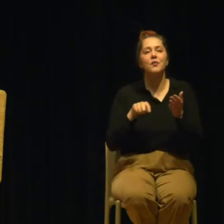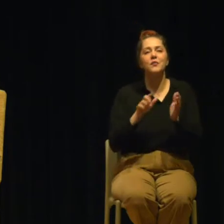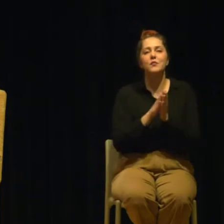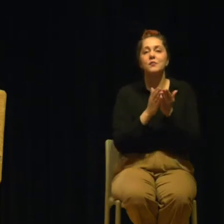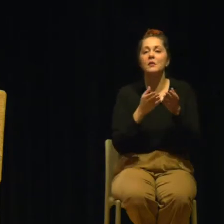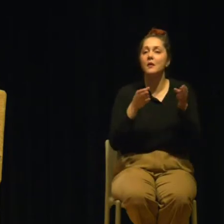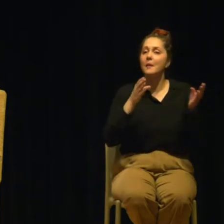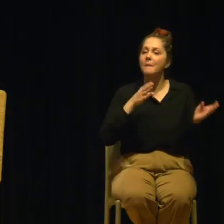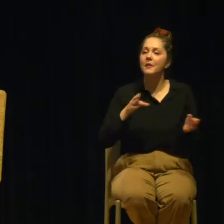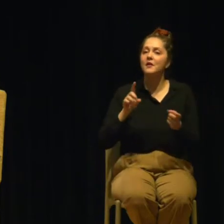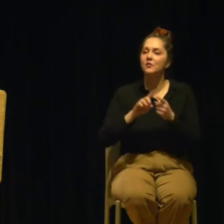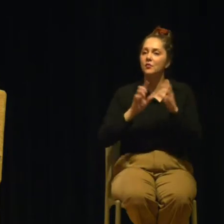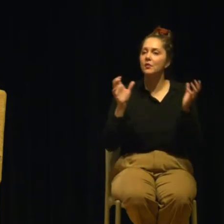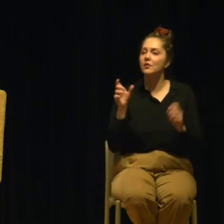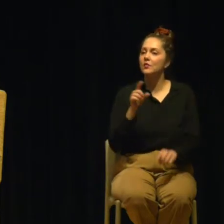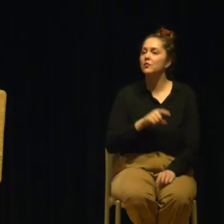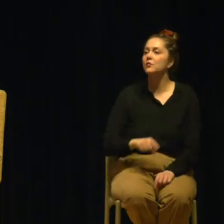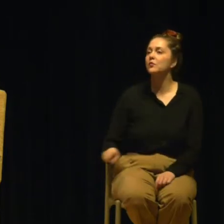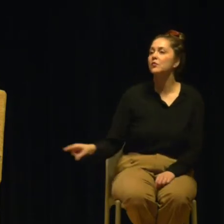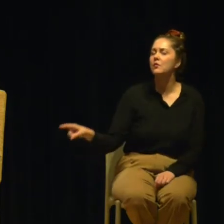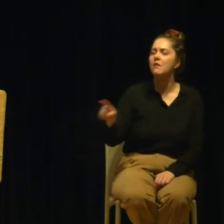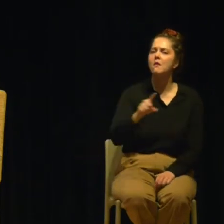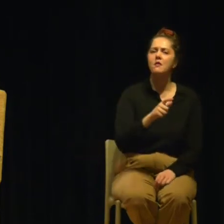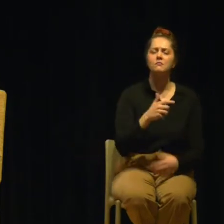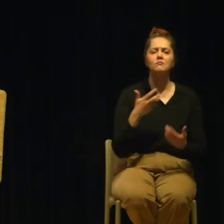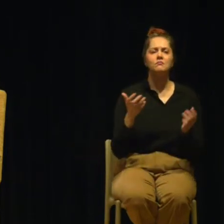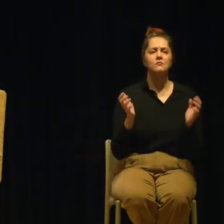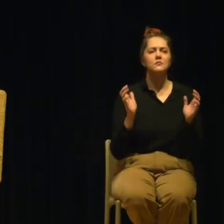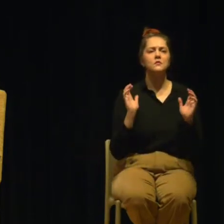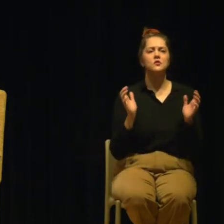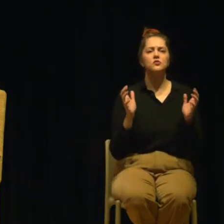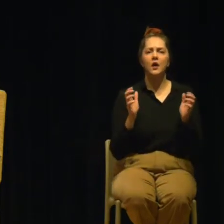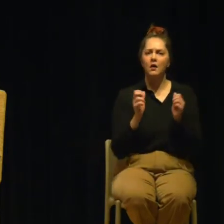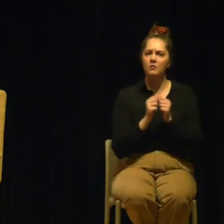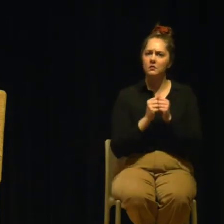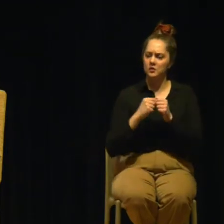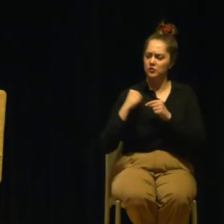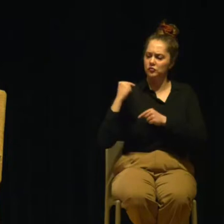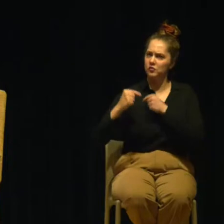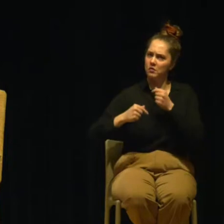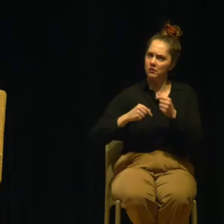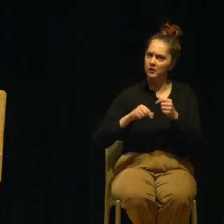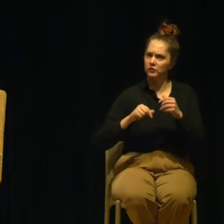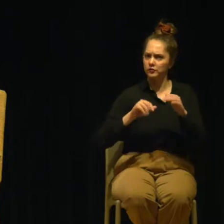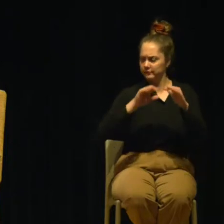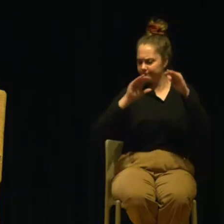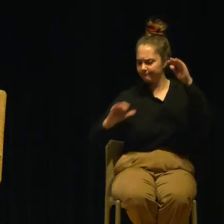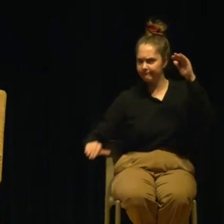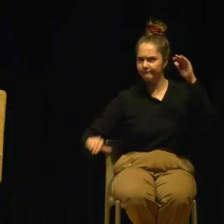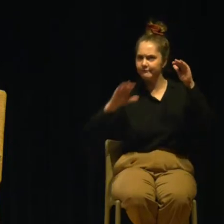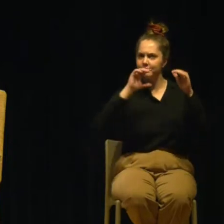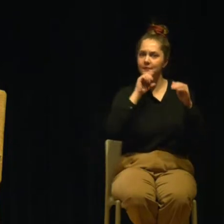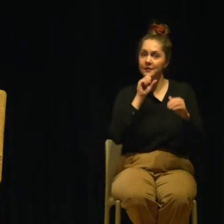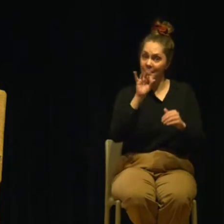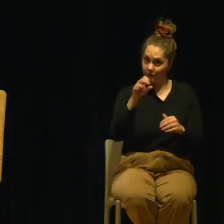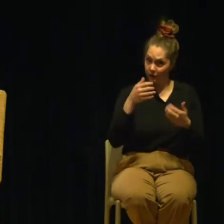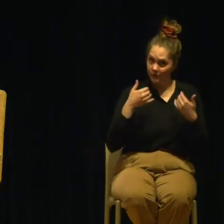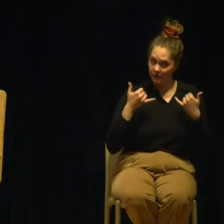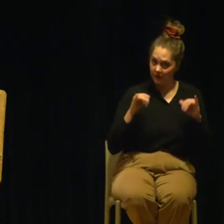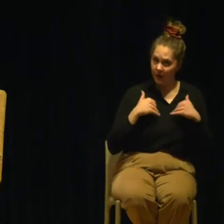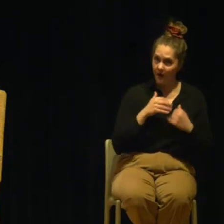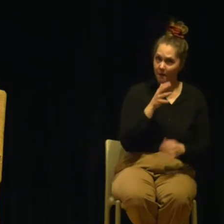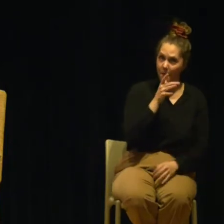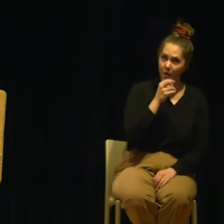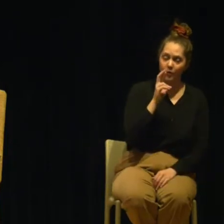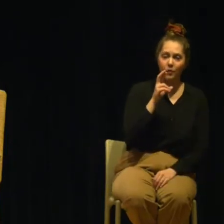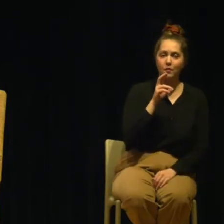that it would encourage all of you to talk intergenerationally. If you have the opportunity, you still have your mother or you have